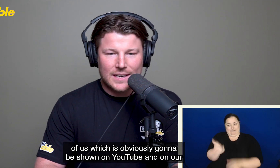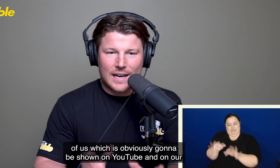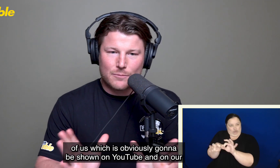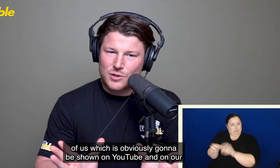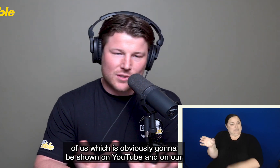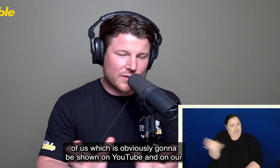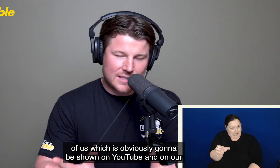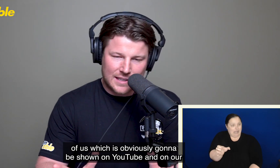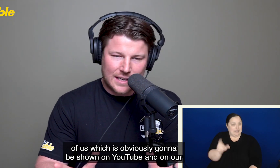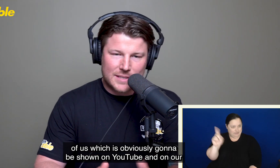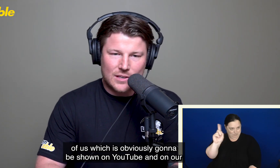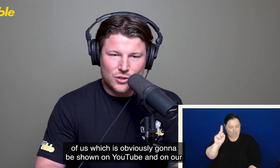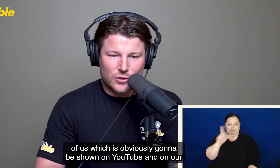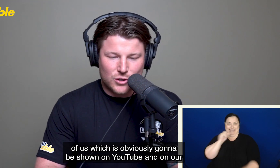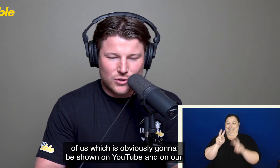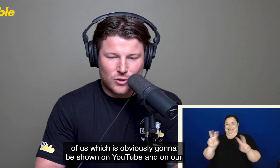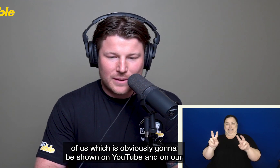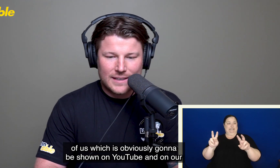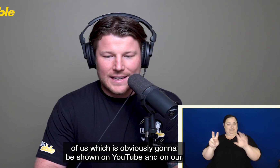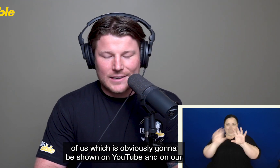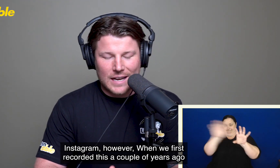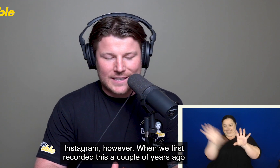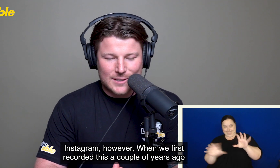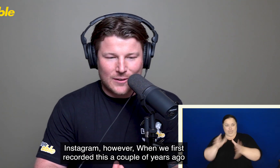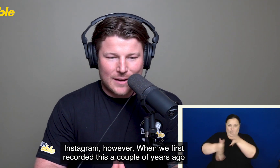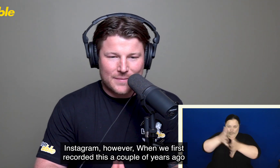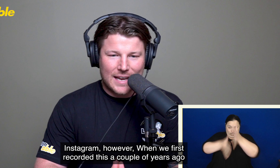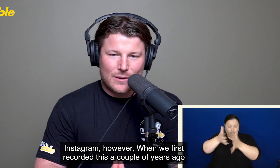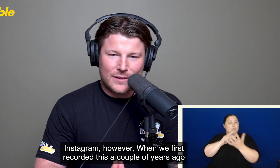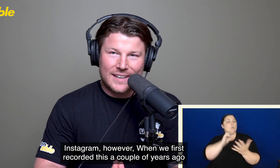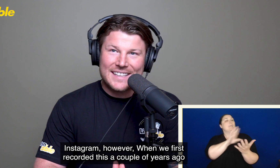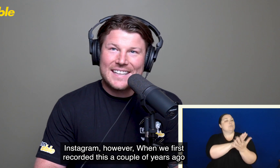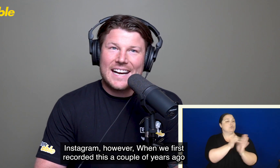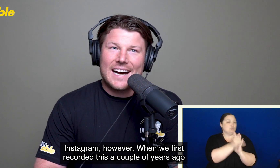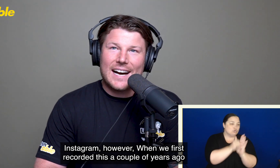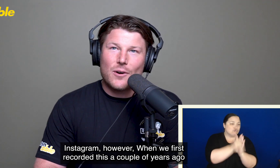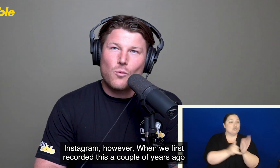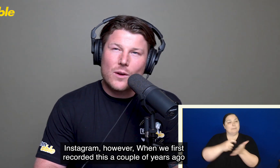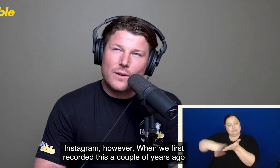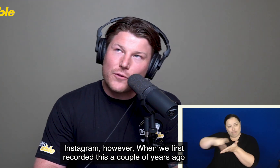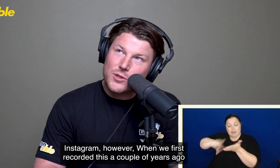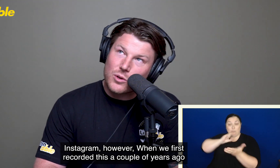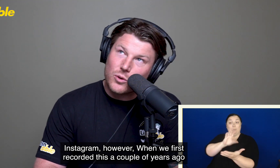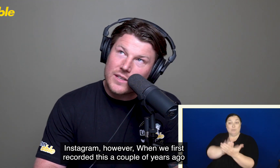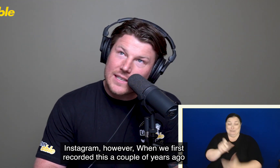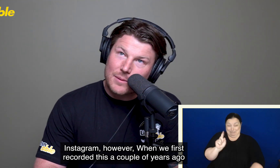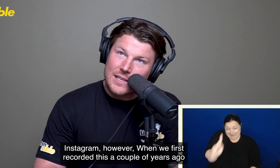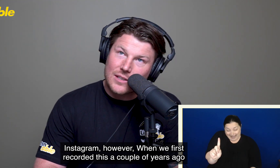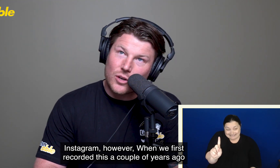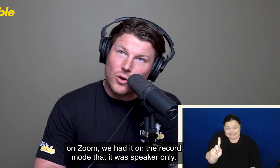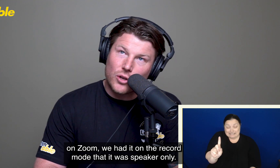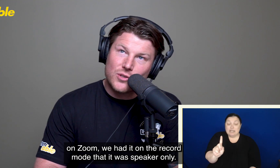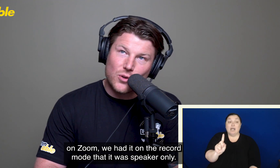us, which is obviously going to be shown on YouTube and on our Instagram. However, when we first recorded this a couple of